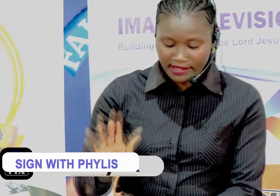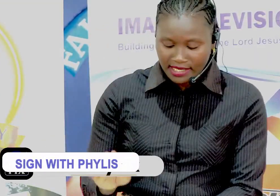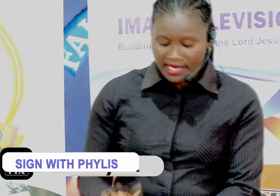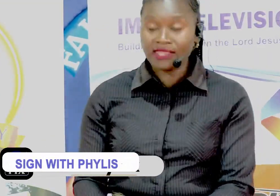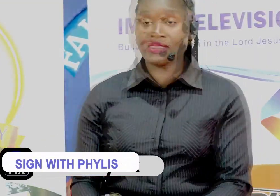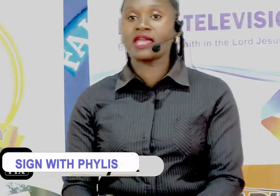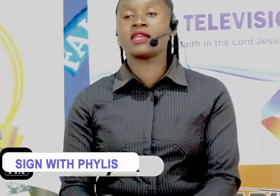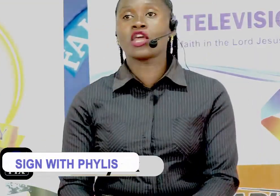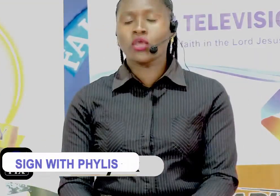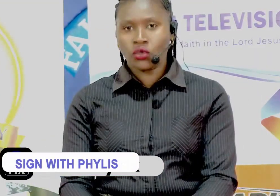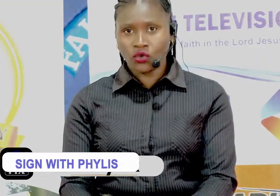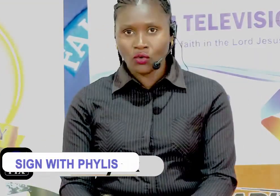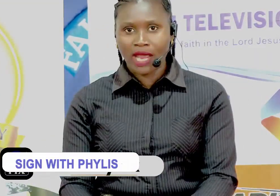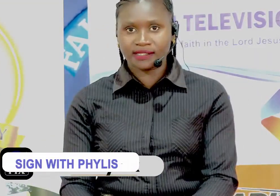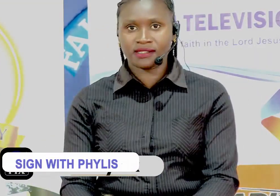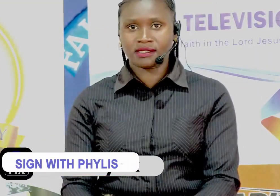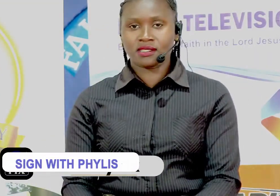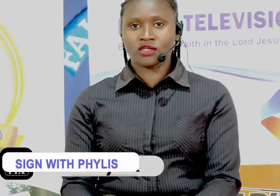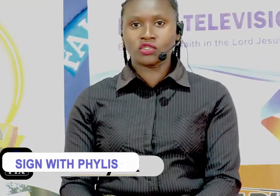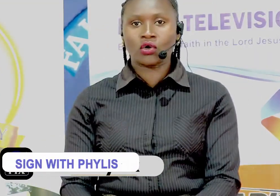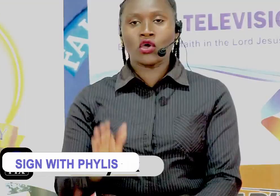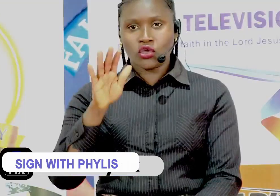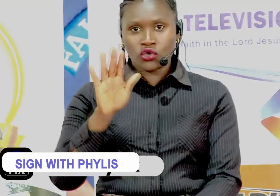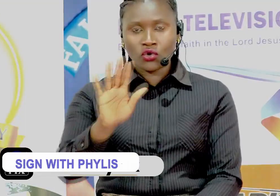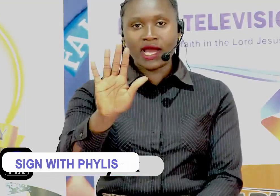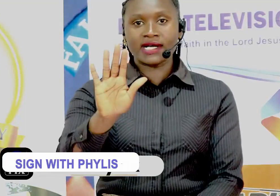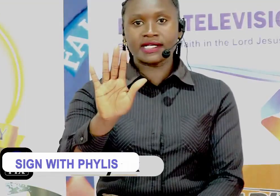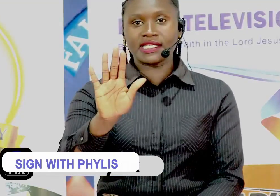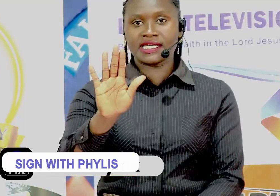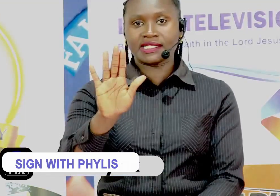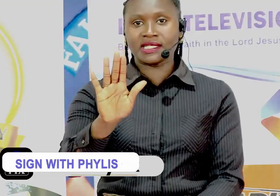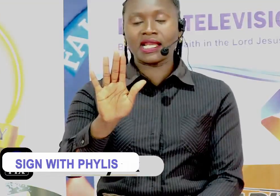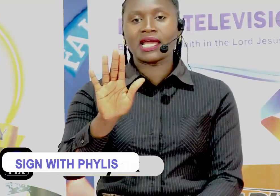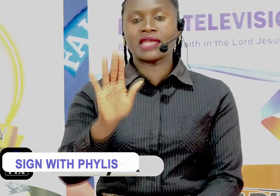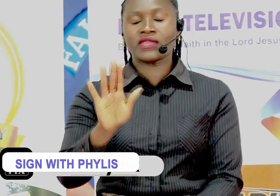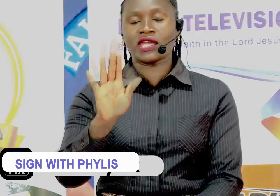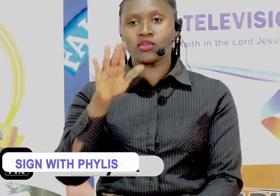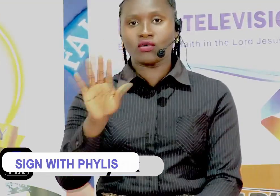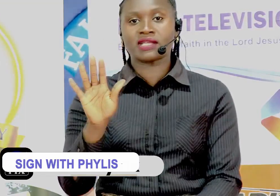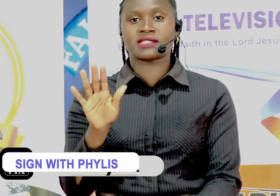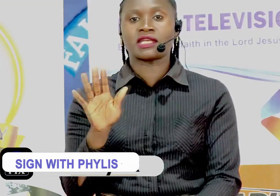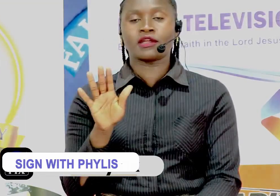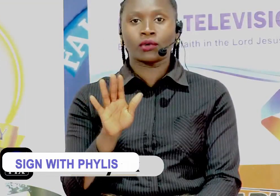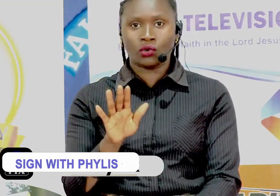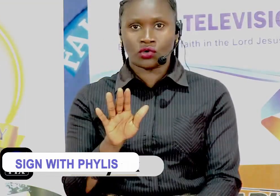And then yours. So your in a singular and then yours in a plural.